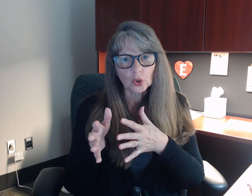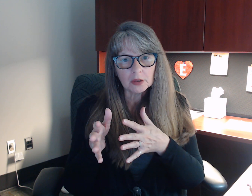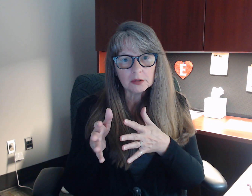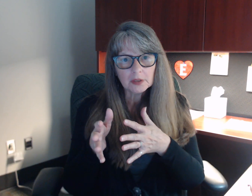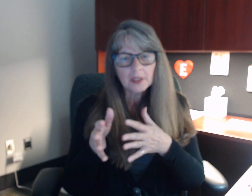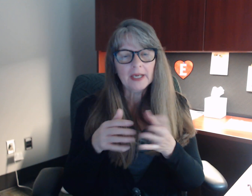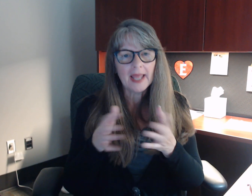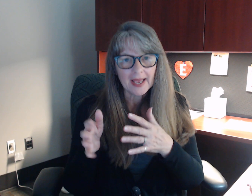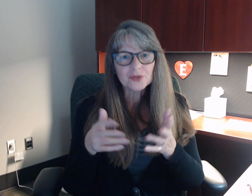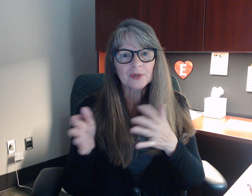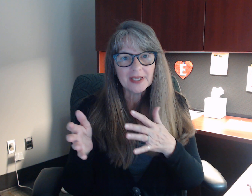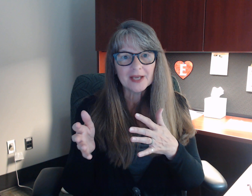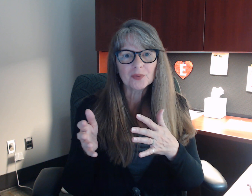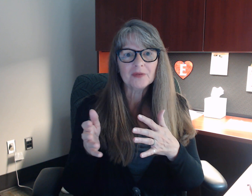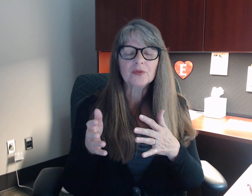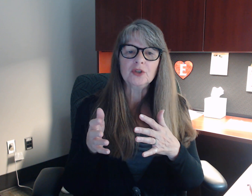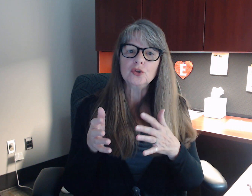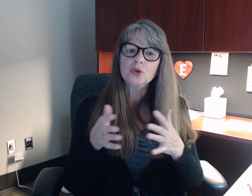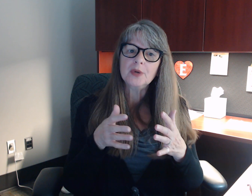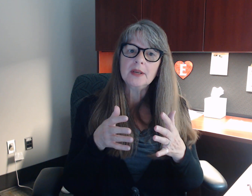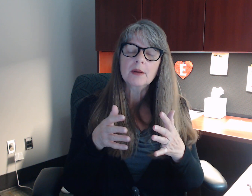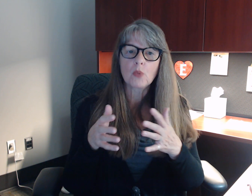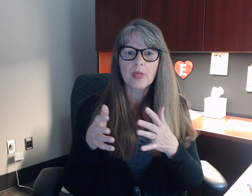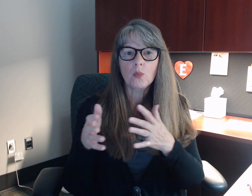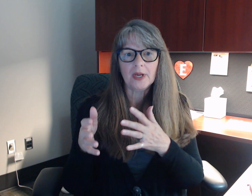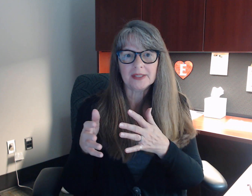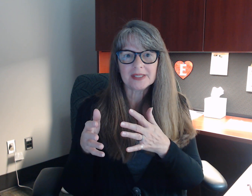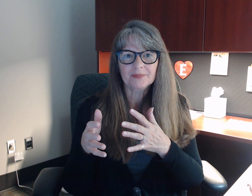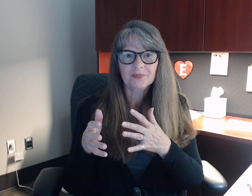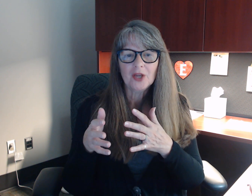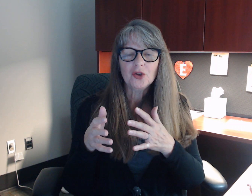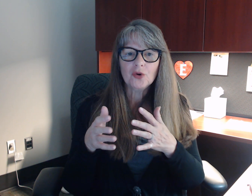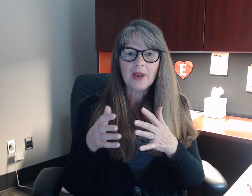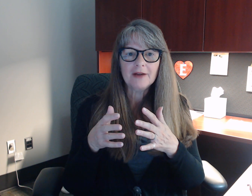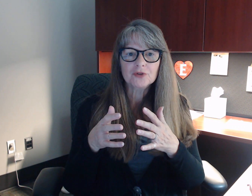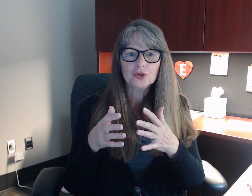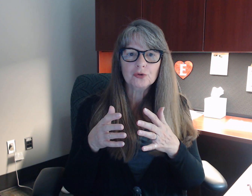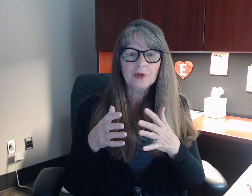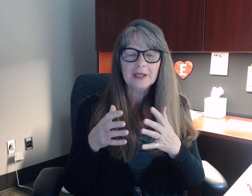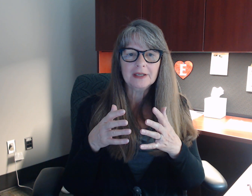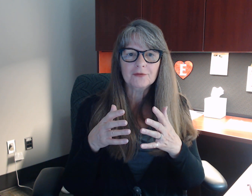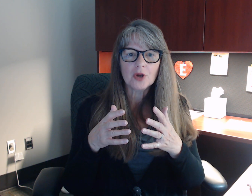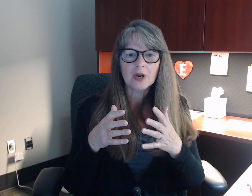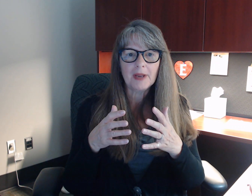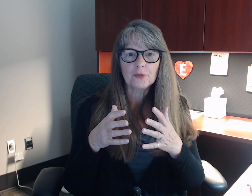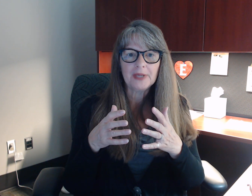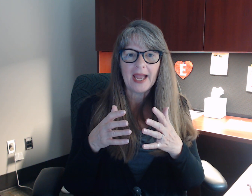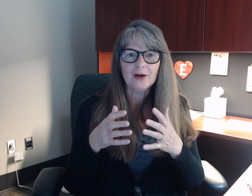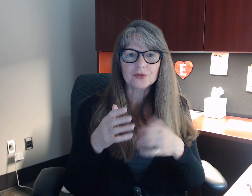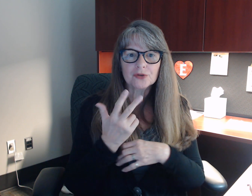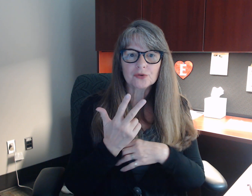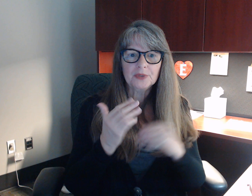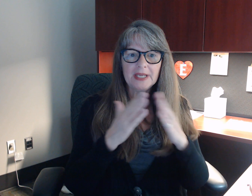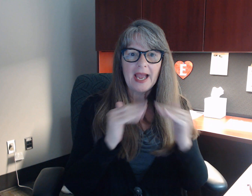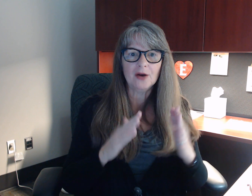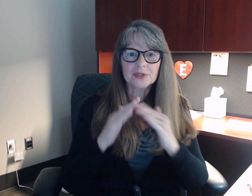plural, an S or ES or whatever, then you do it more than once. You don't have to do, if you're talking about three houses, you